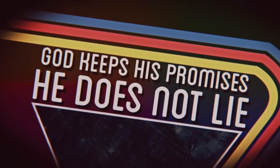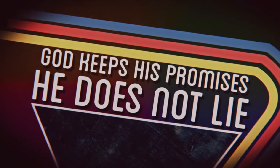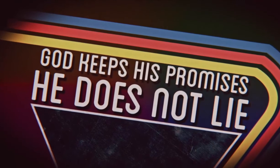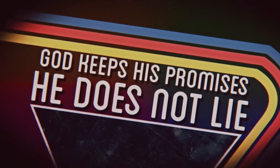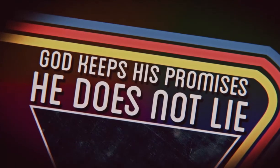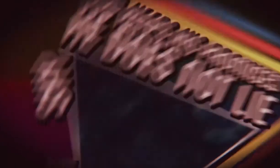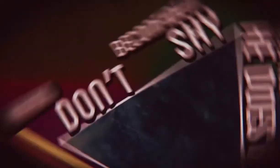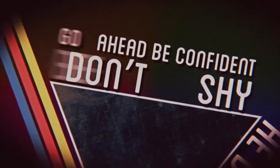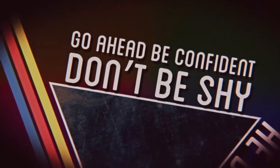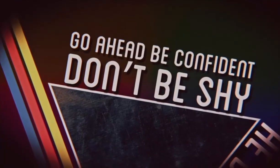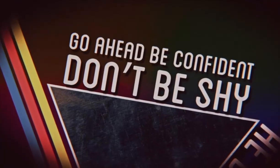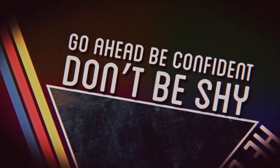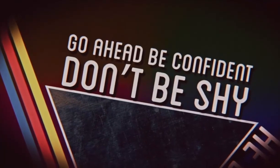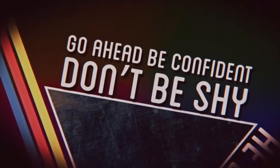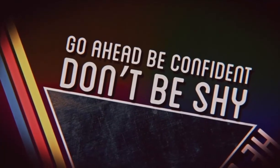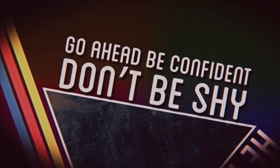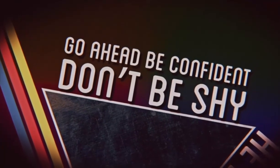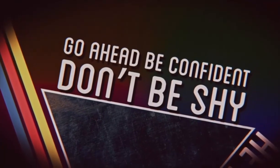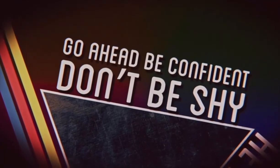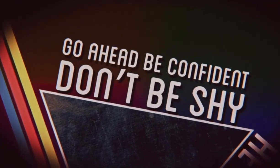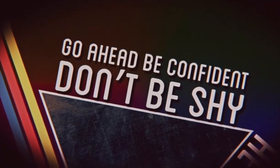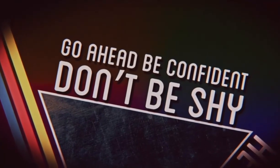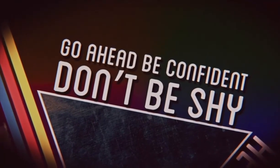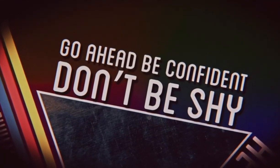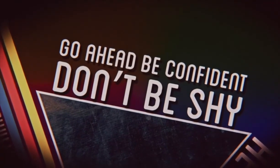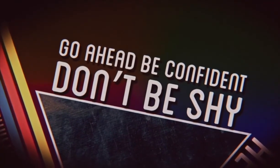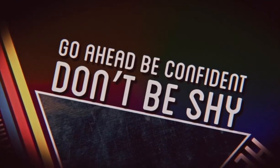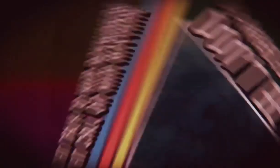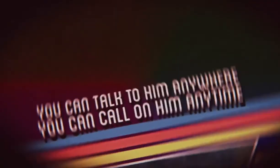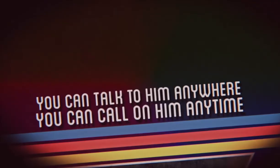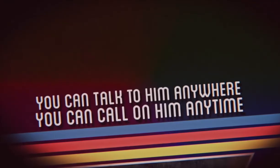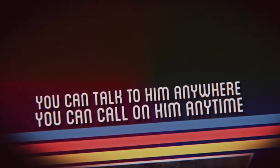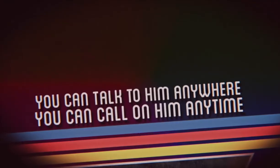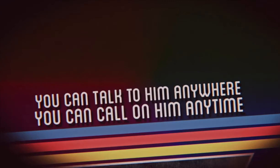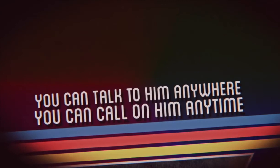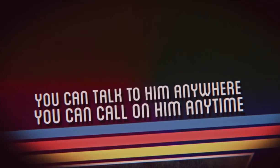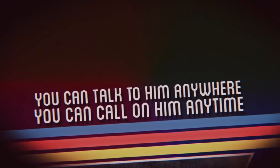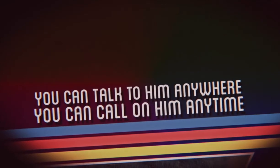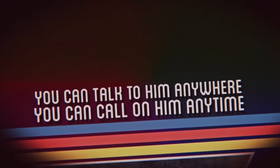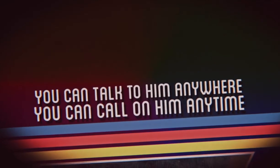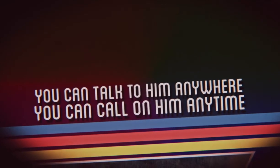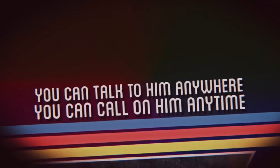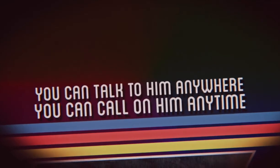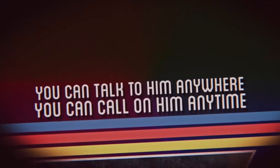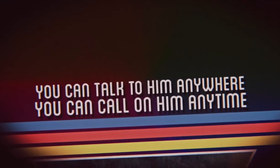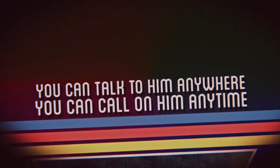He does not lie. Go ahead, be confident, don't be shy. You can talk to him